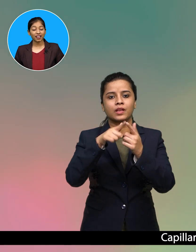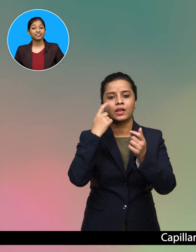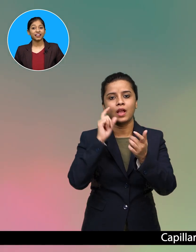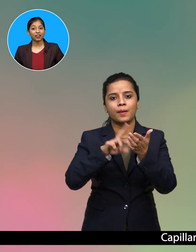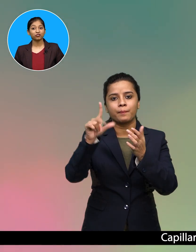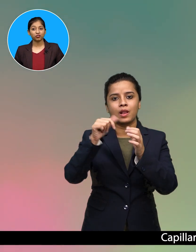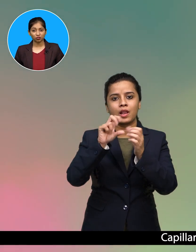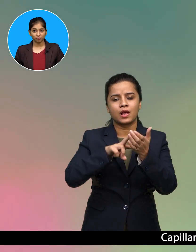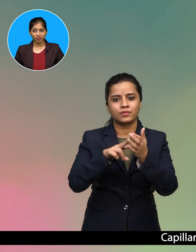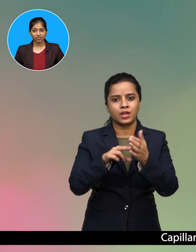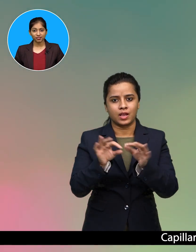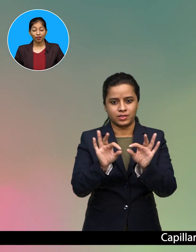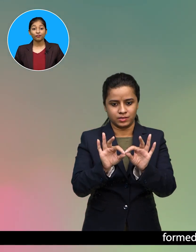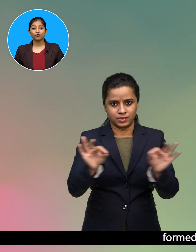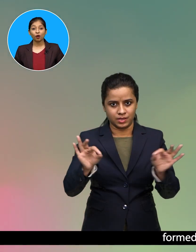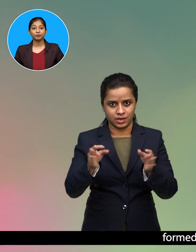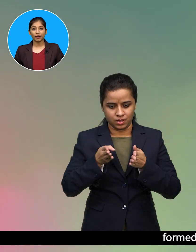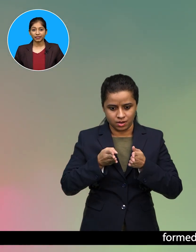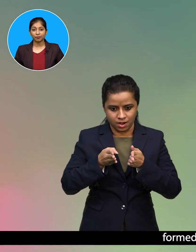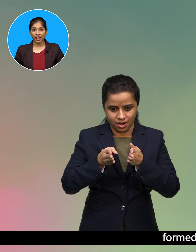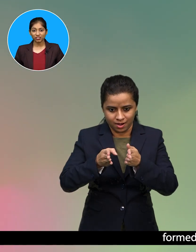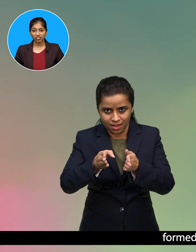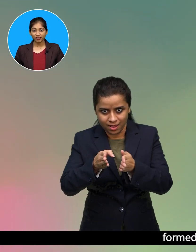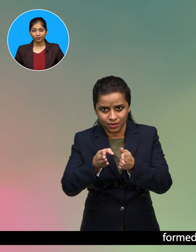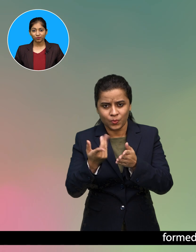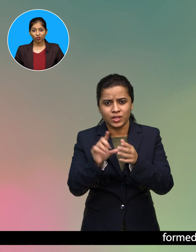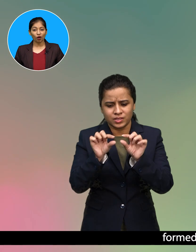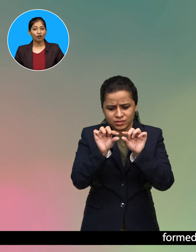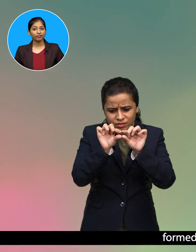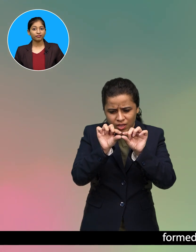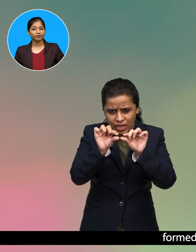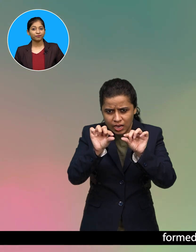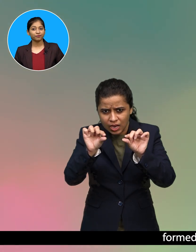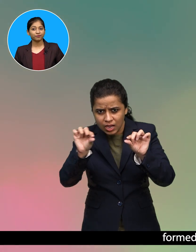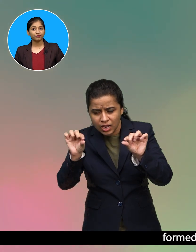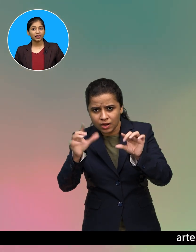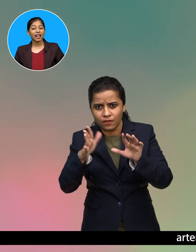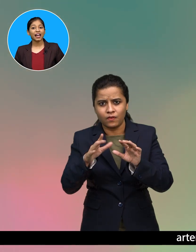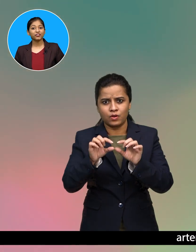Capillaries are narrow tubes formed by the branching of